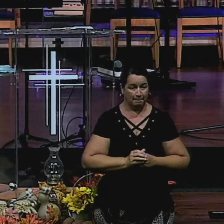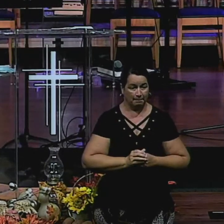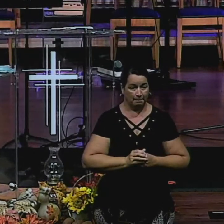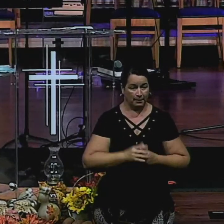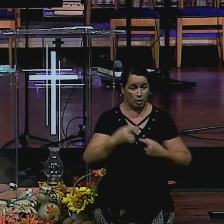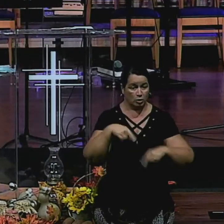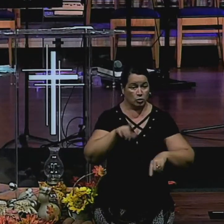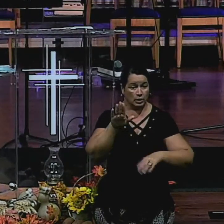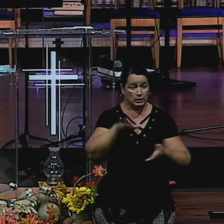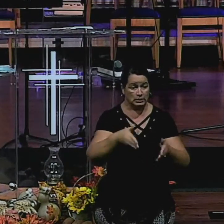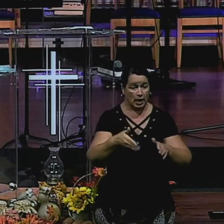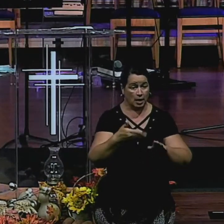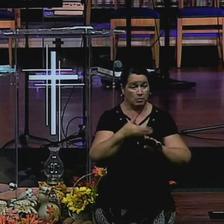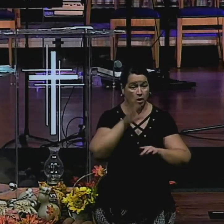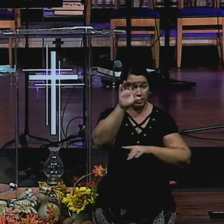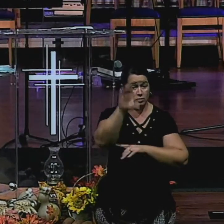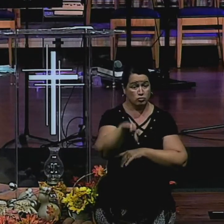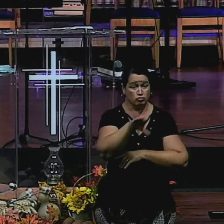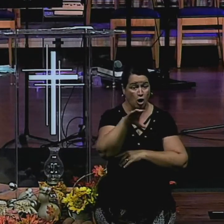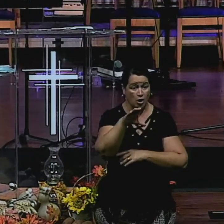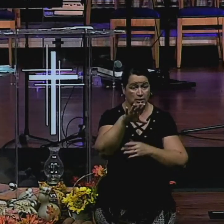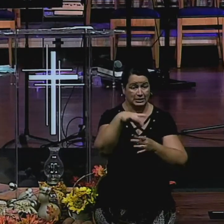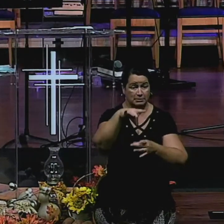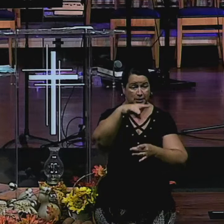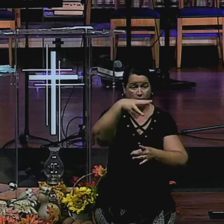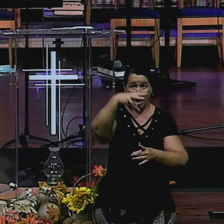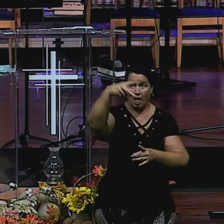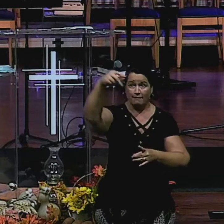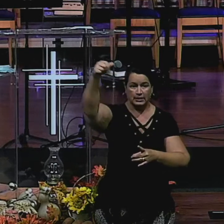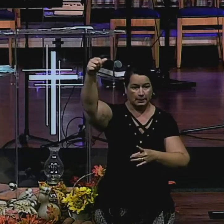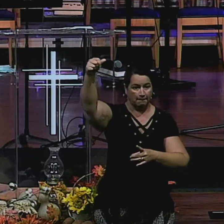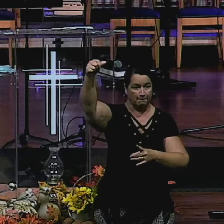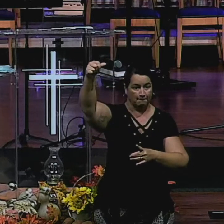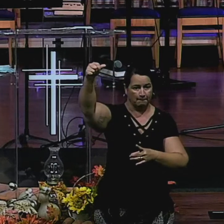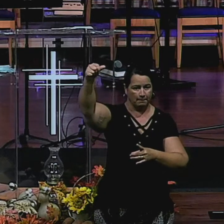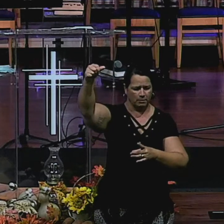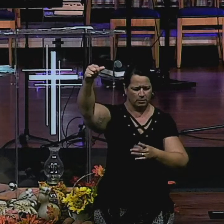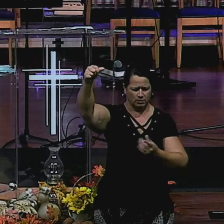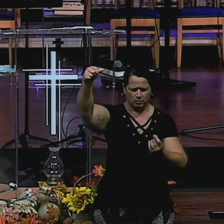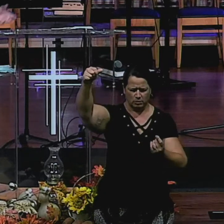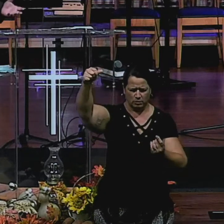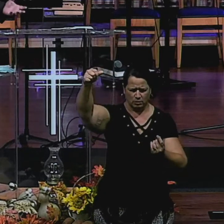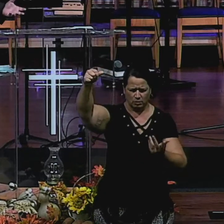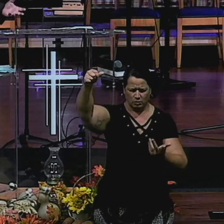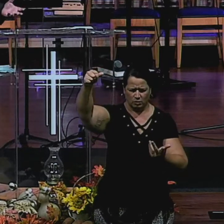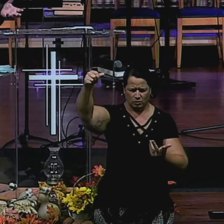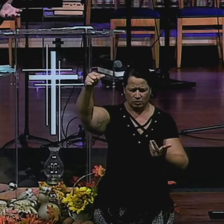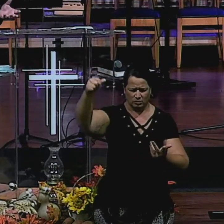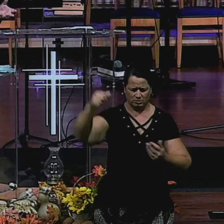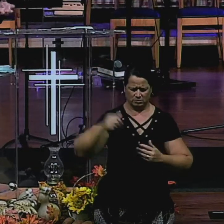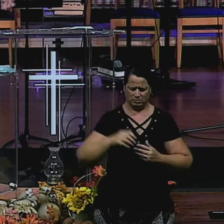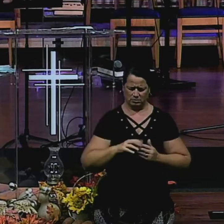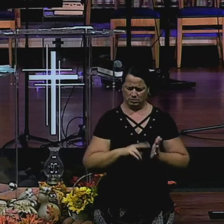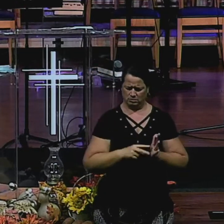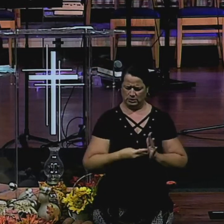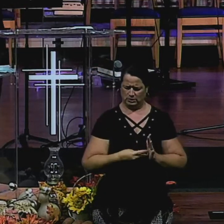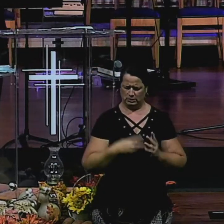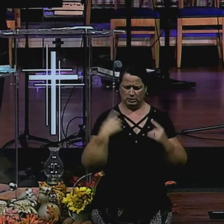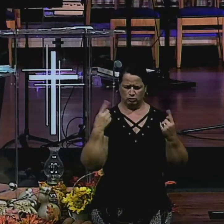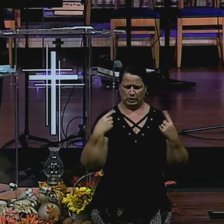death, before he died, the Spirit of Christ left him. What? Insane. And